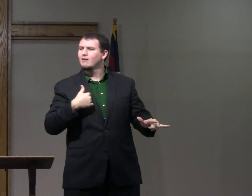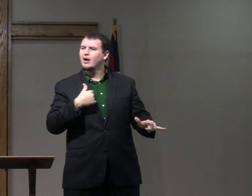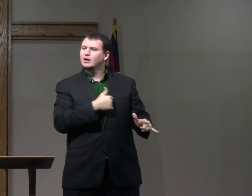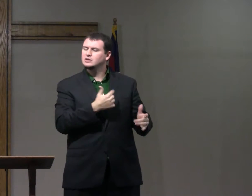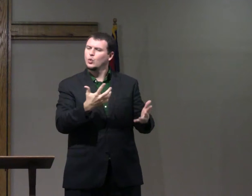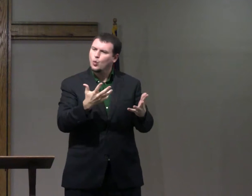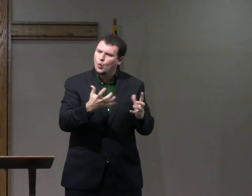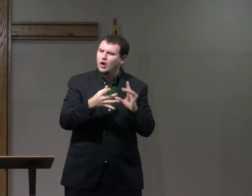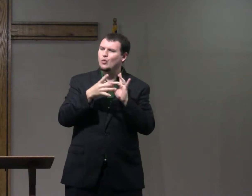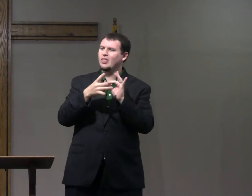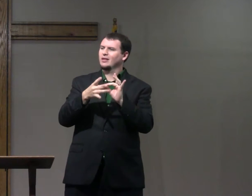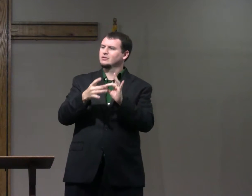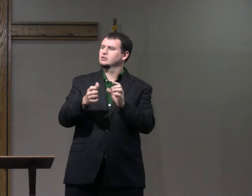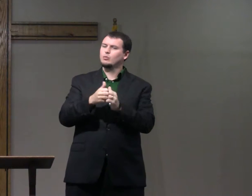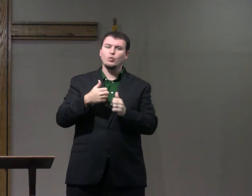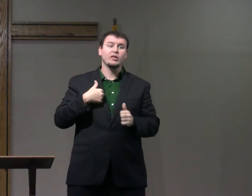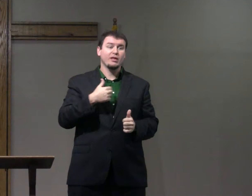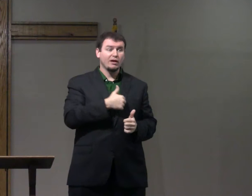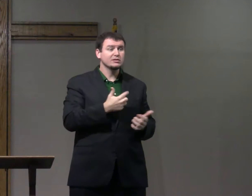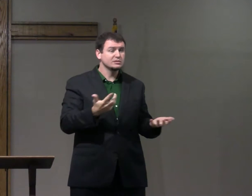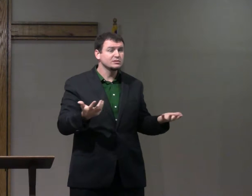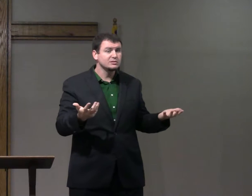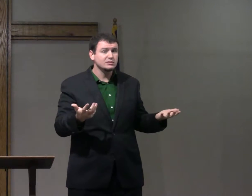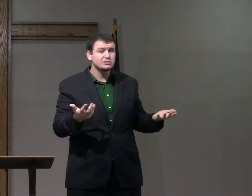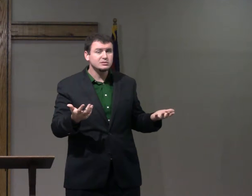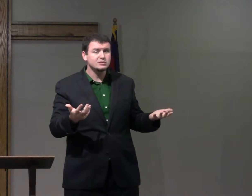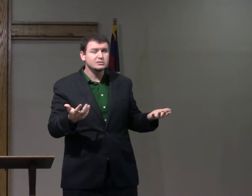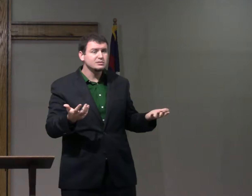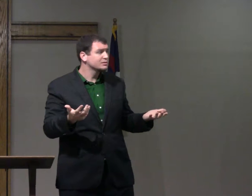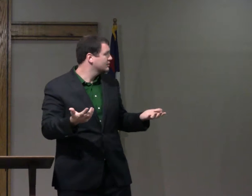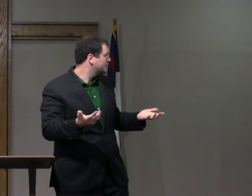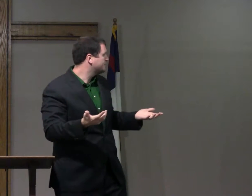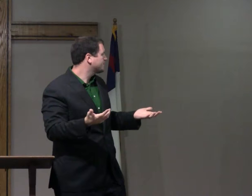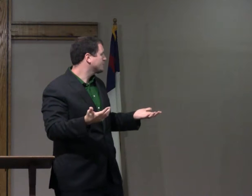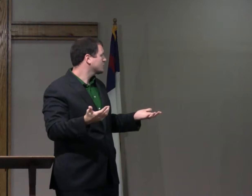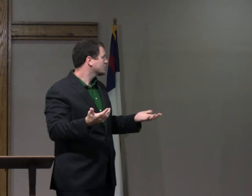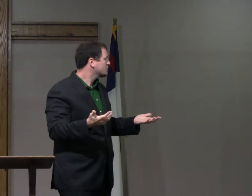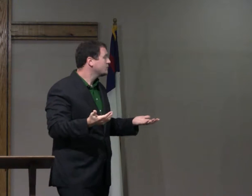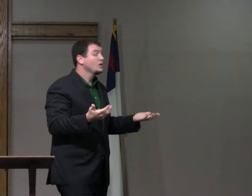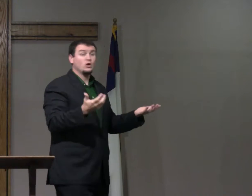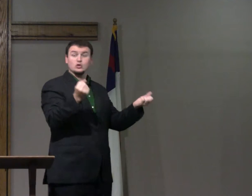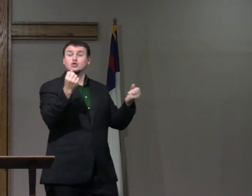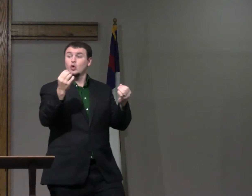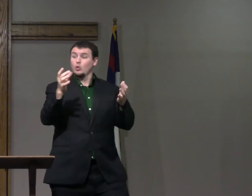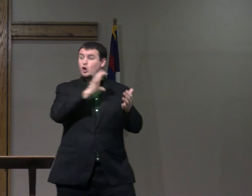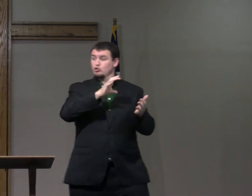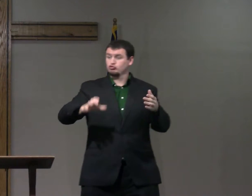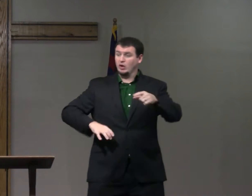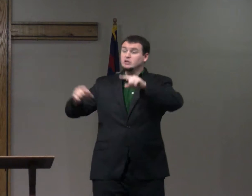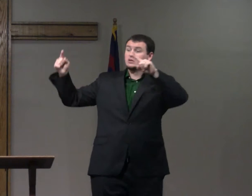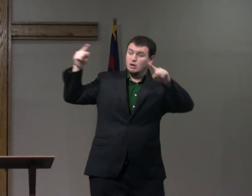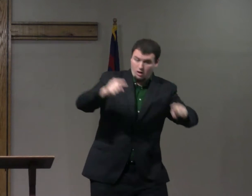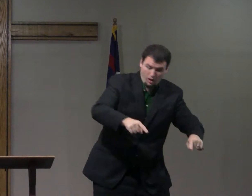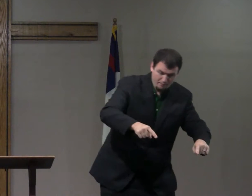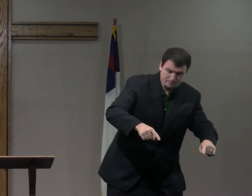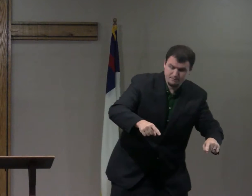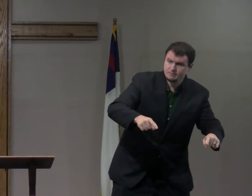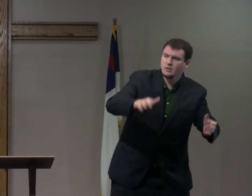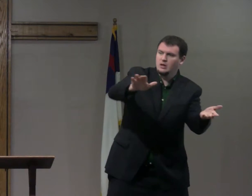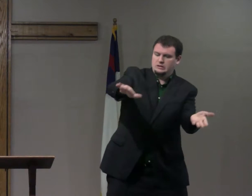Wow, why? Why? Because God loves us and he wants a relationship with us. So Christ came to